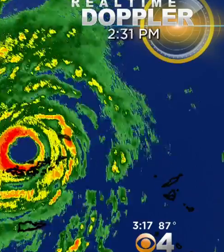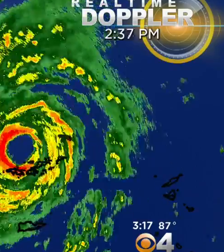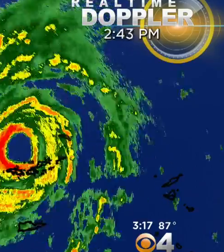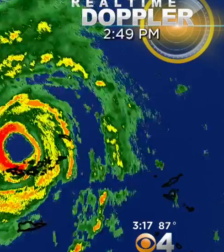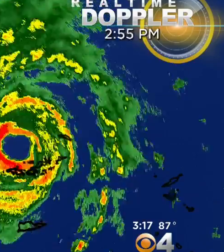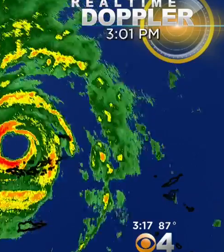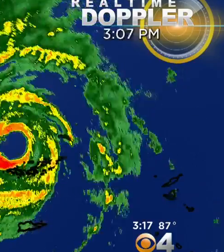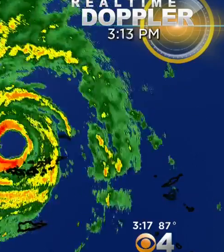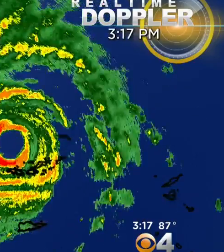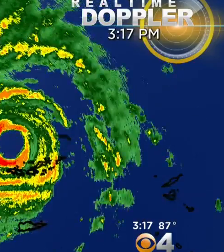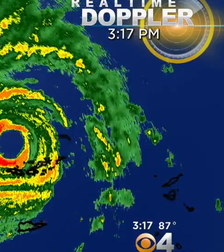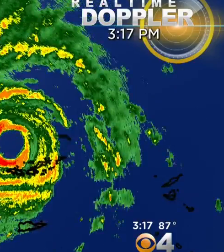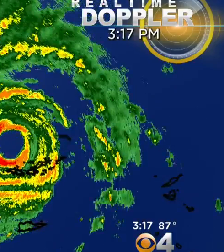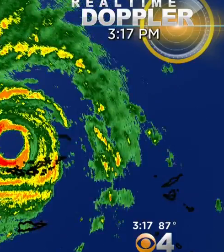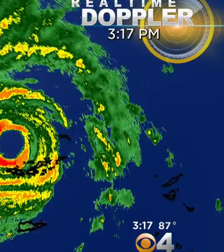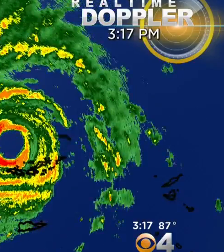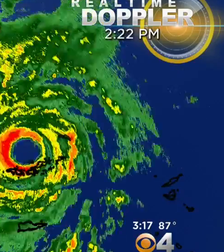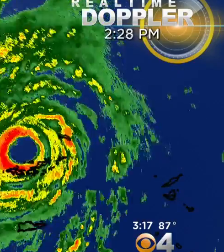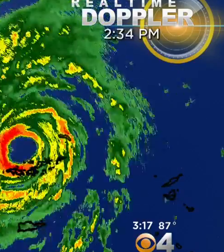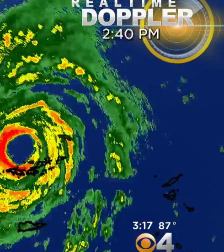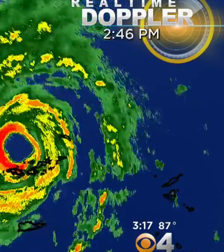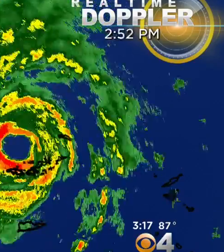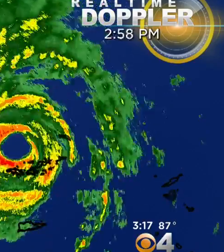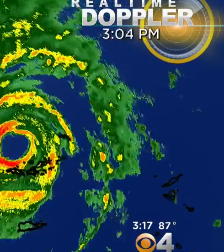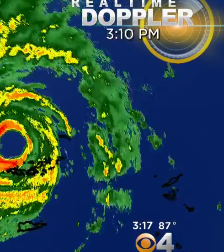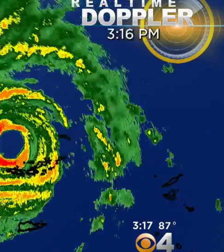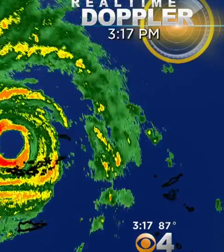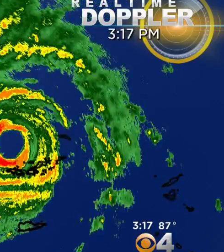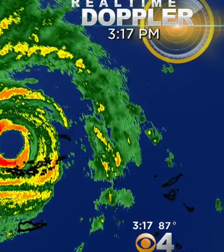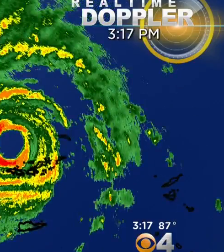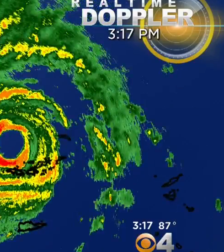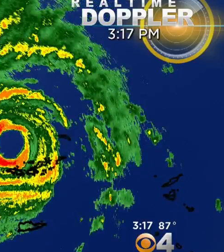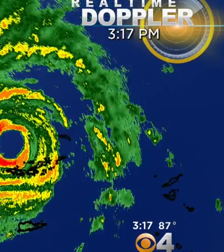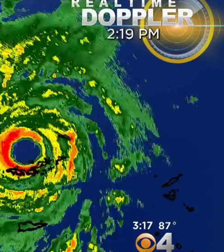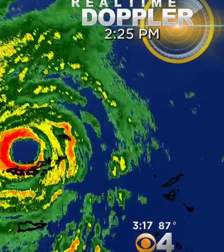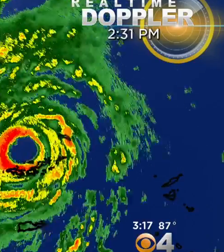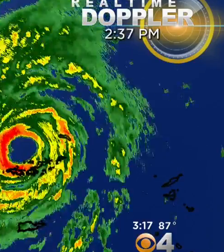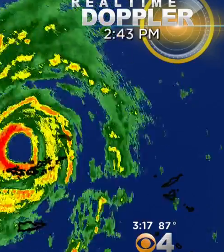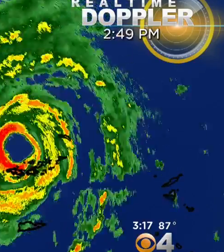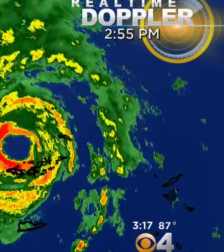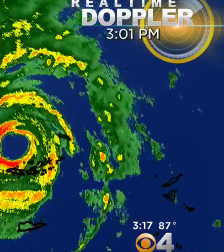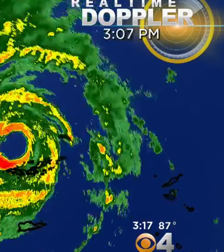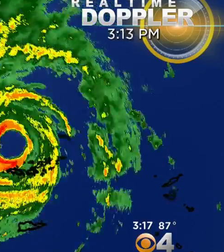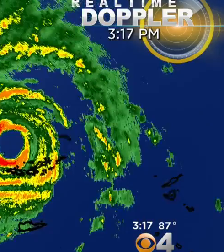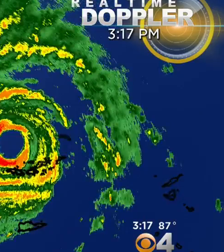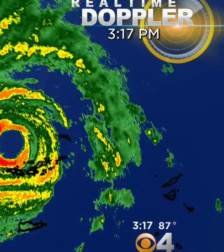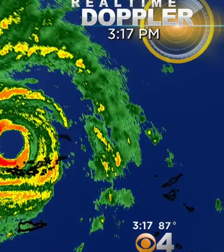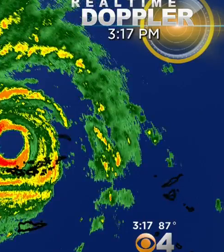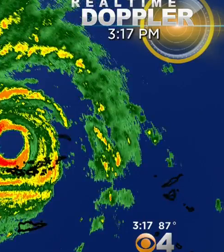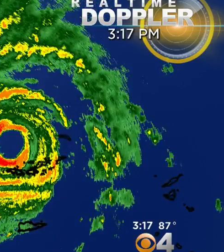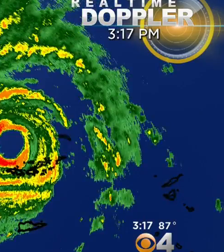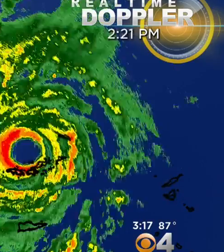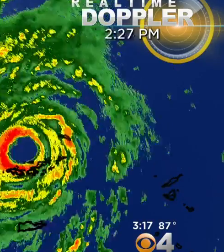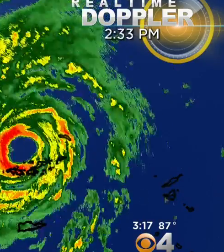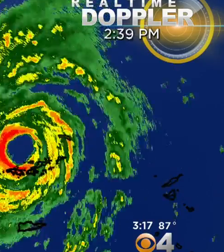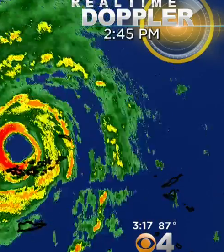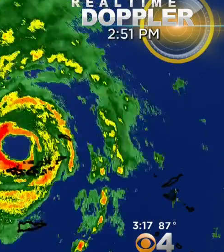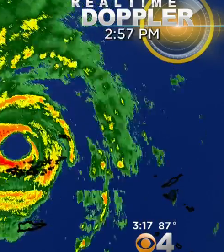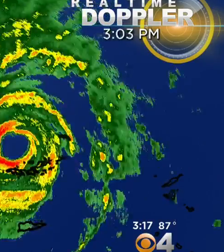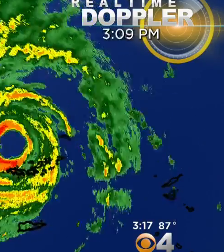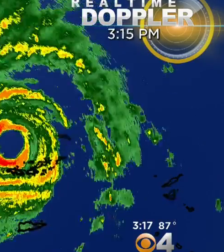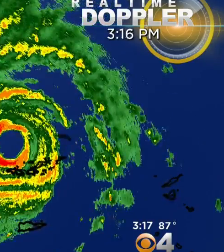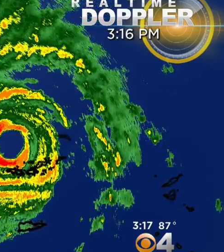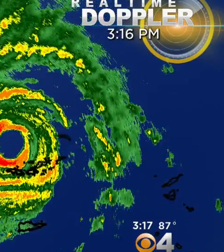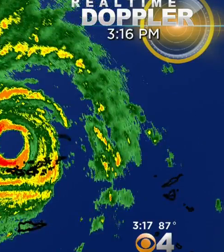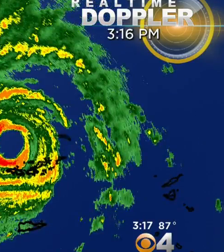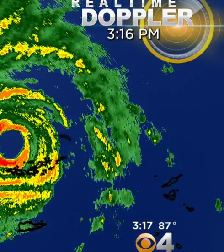catastrophic by South Florida standards in terms of building damage, widespread, long-duration power outages,